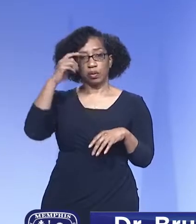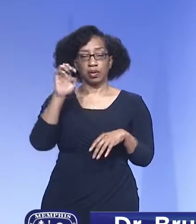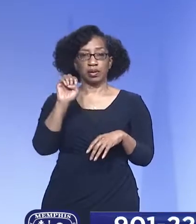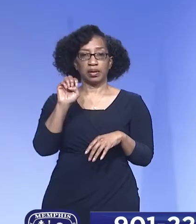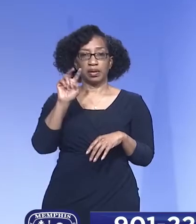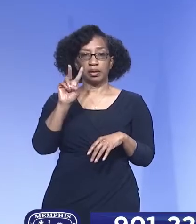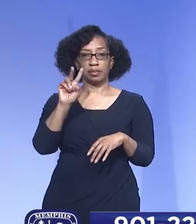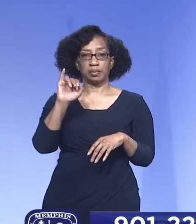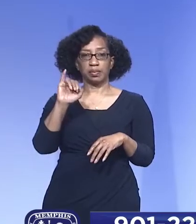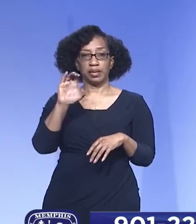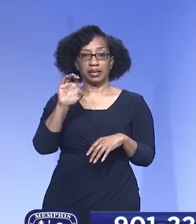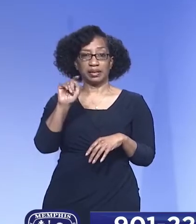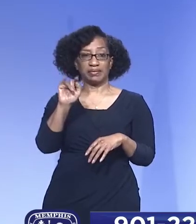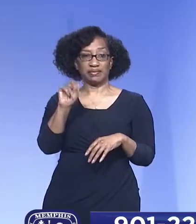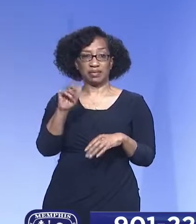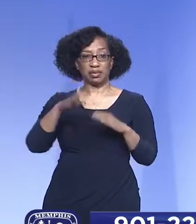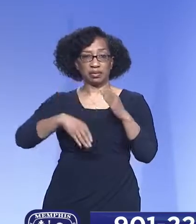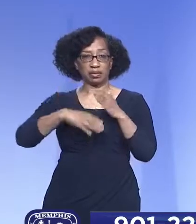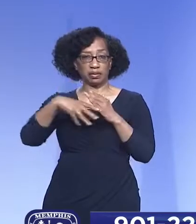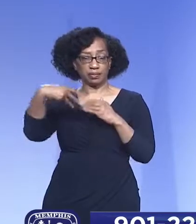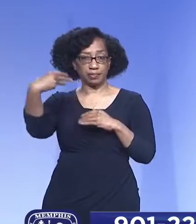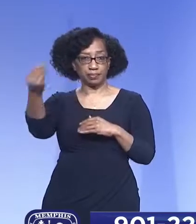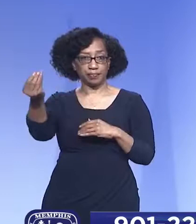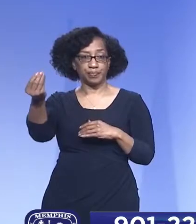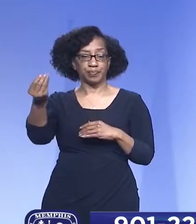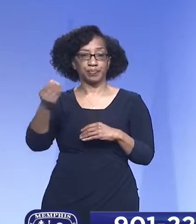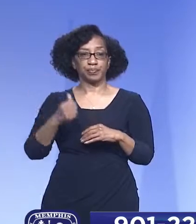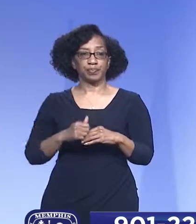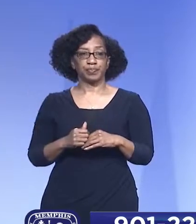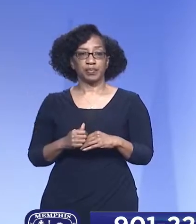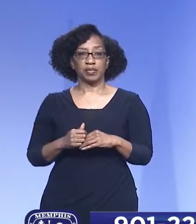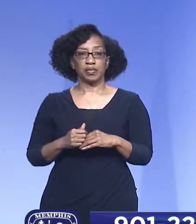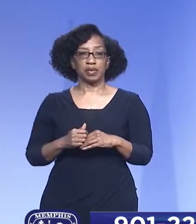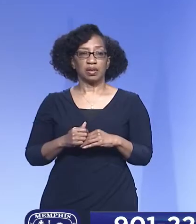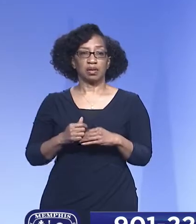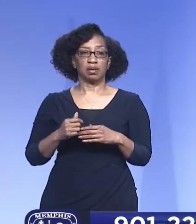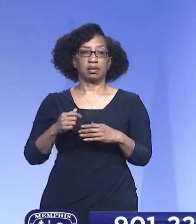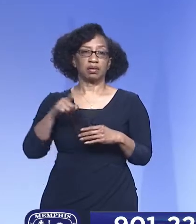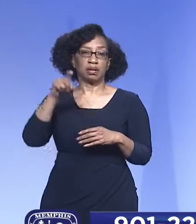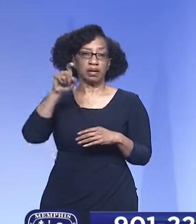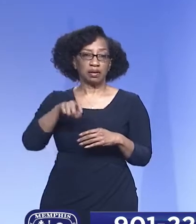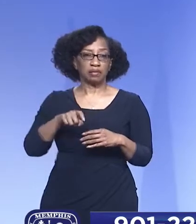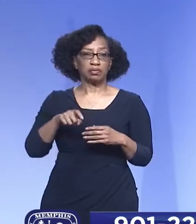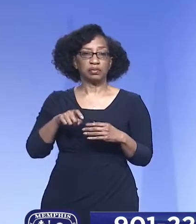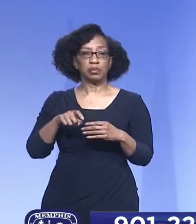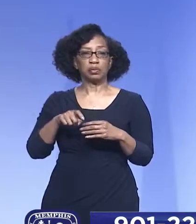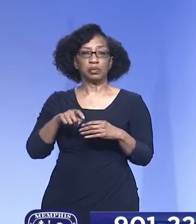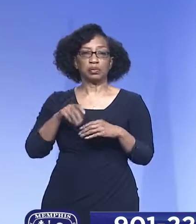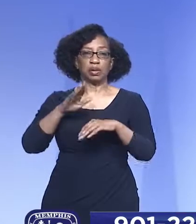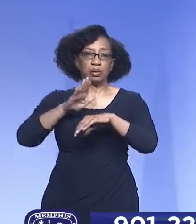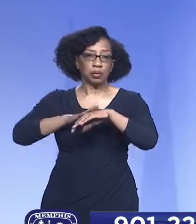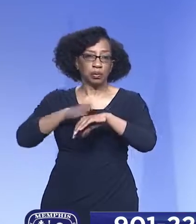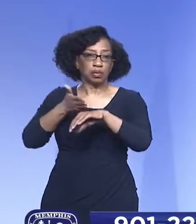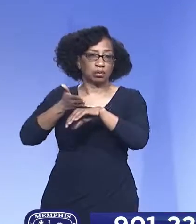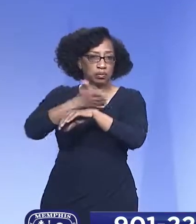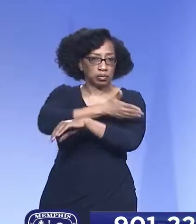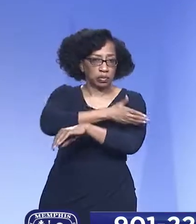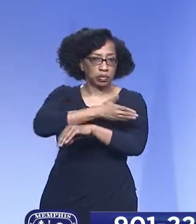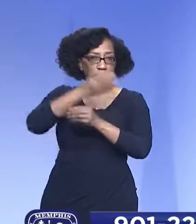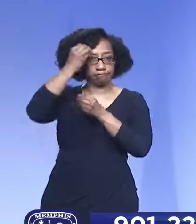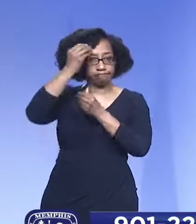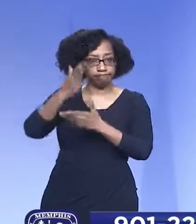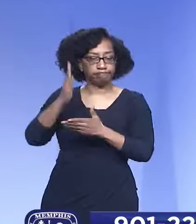meet in terms of providing notification to their tenants